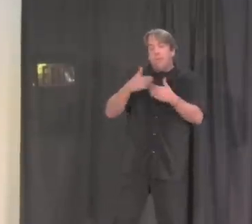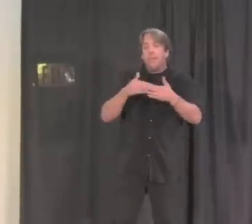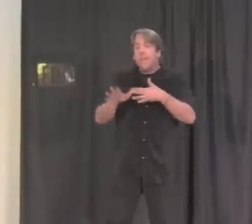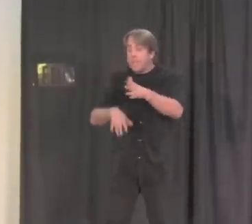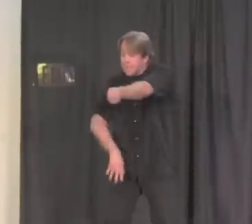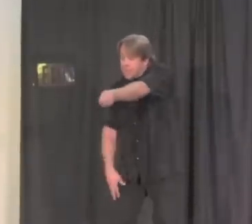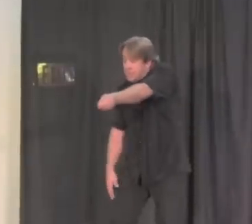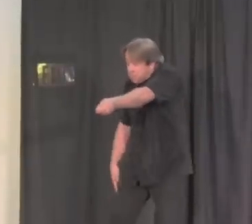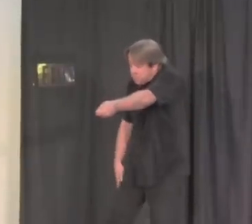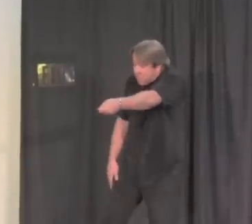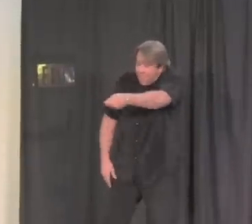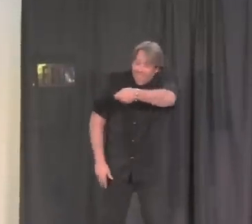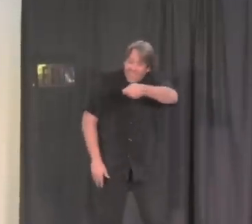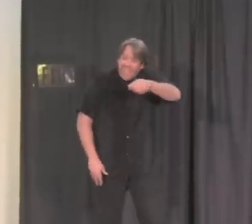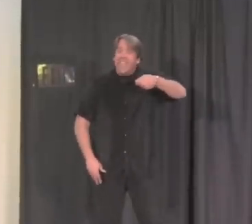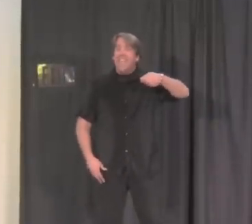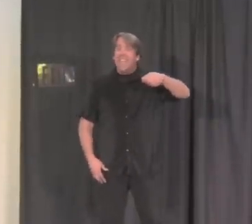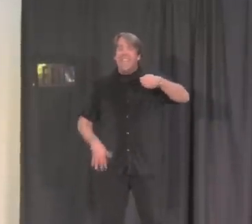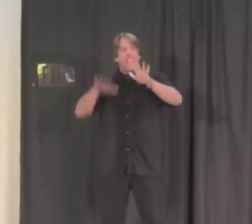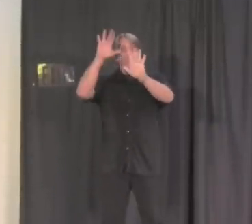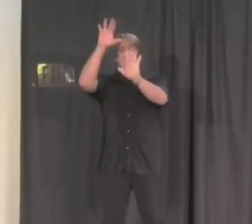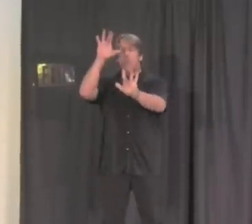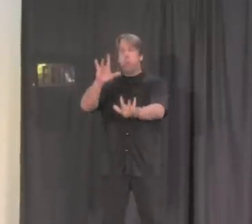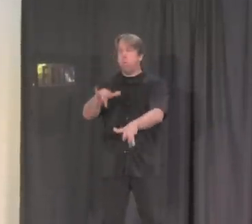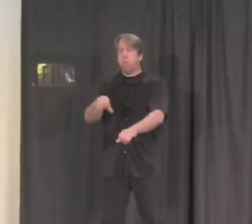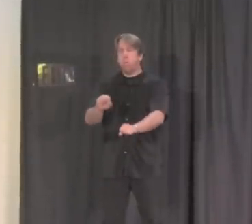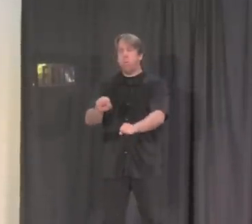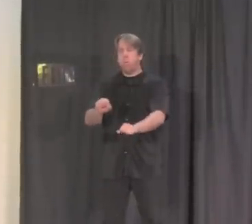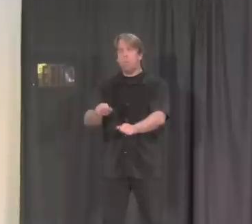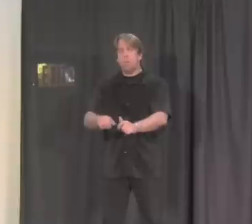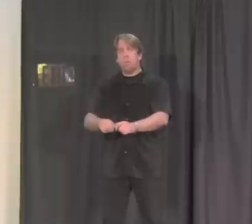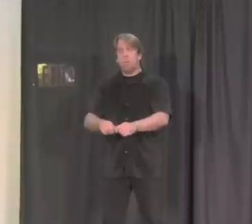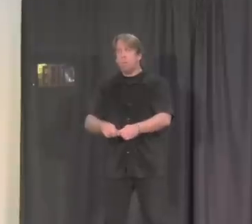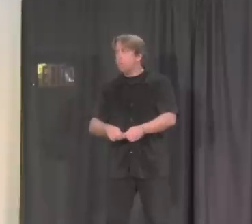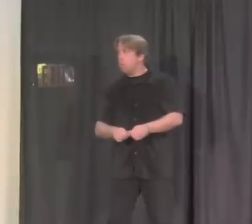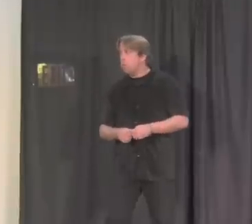walk in the door. They opened it. There's nobody there.